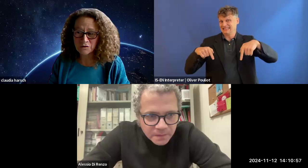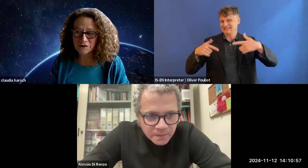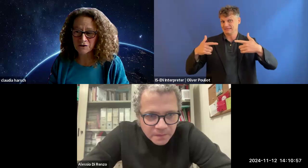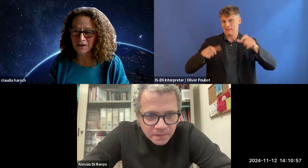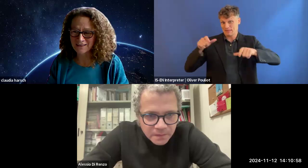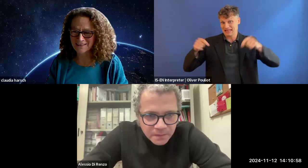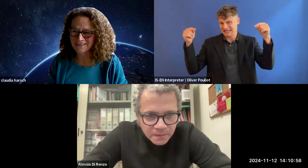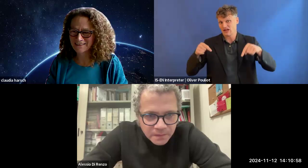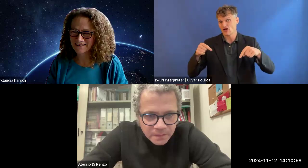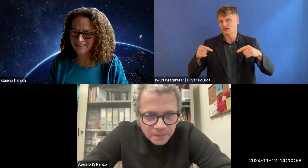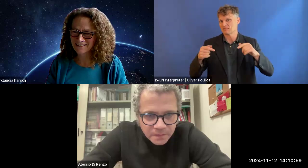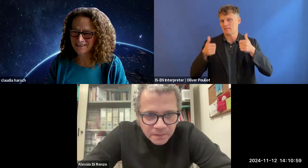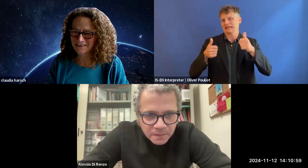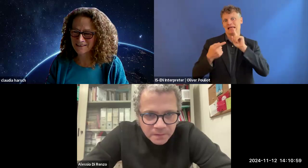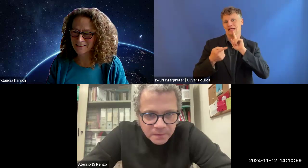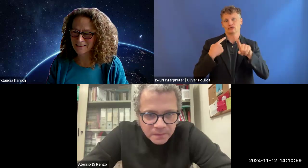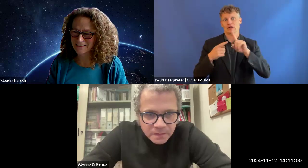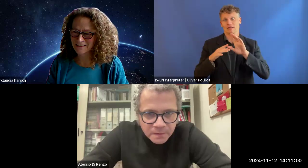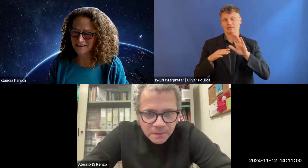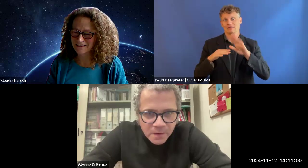in a better position to answer.